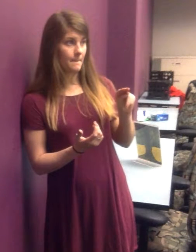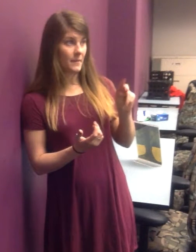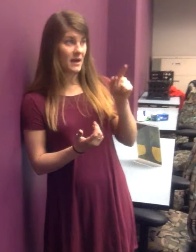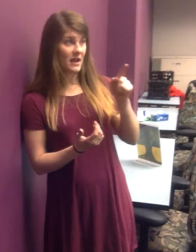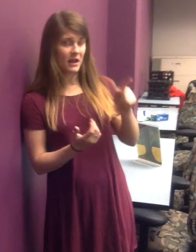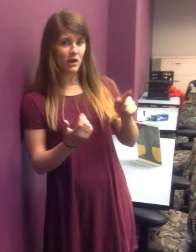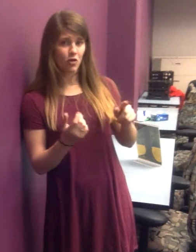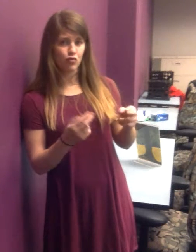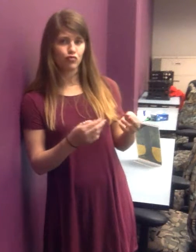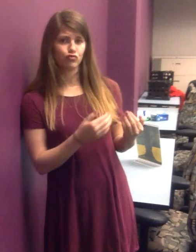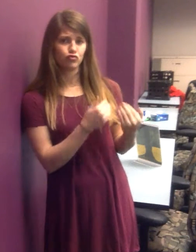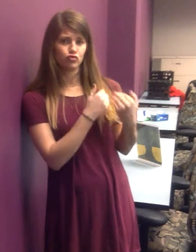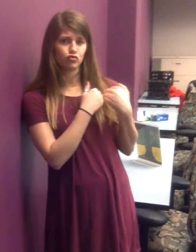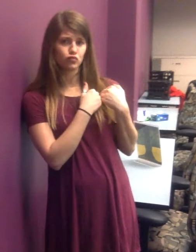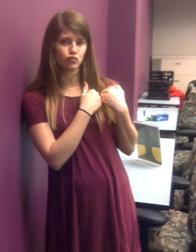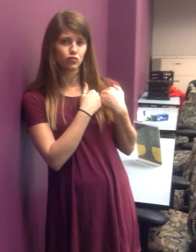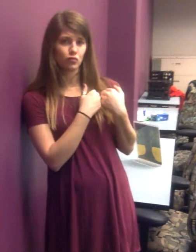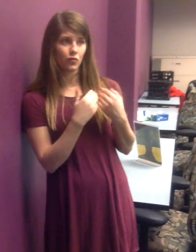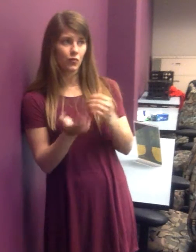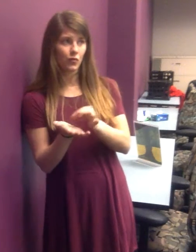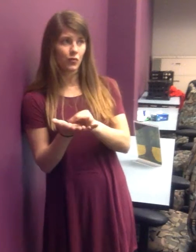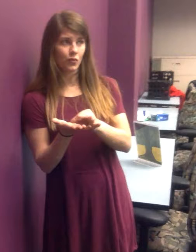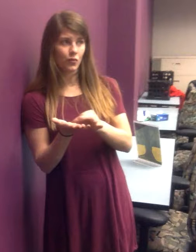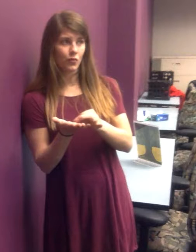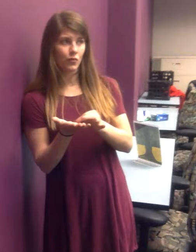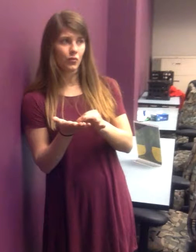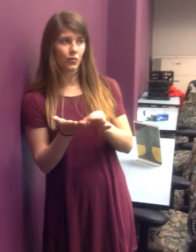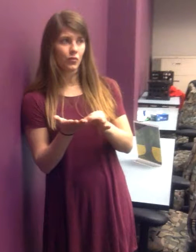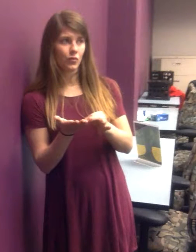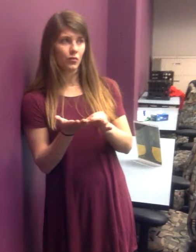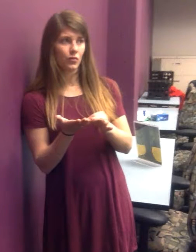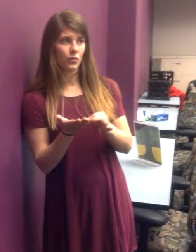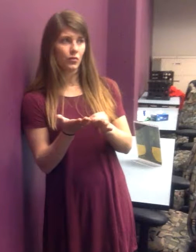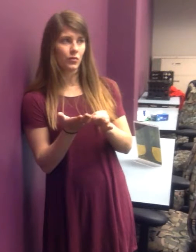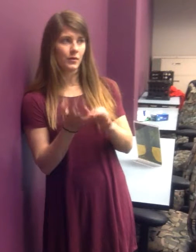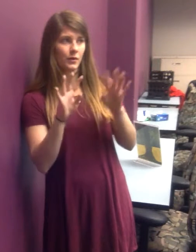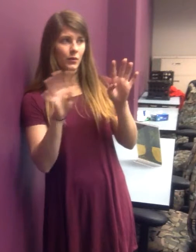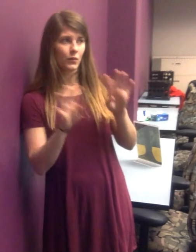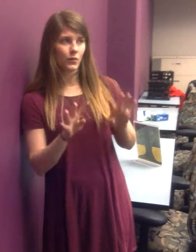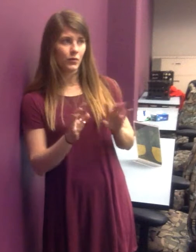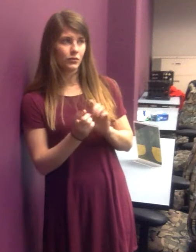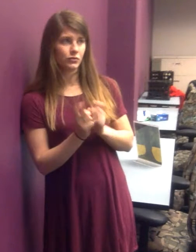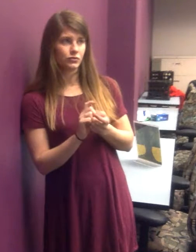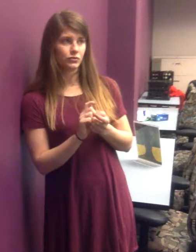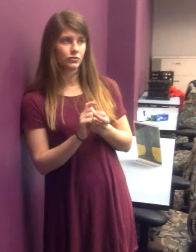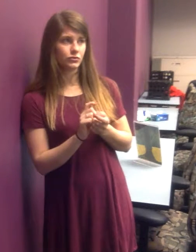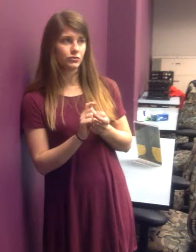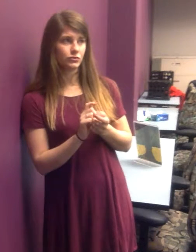you think climate change is causing the Earth to become warmer? And he smiled, nice guy, and said, I'm sorry, I'm just not going to answer that. And he turned around and went onto the House floor, where I